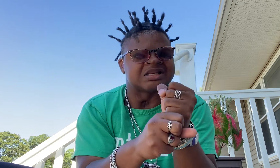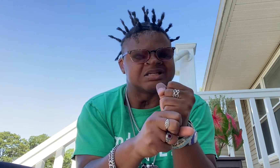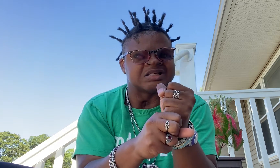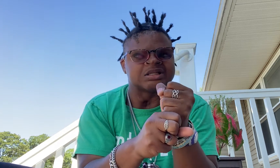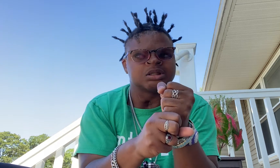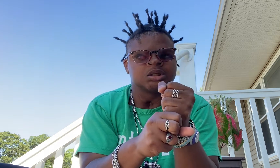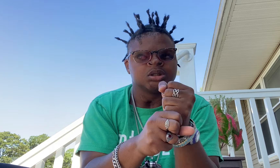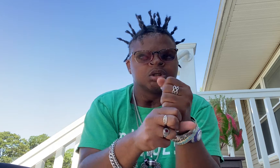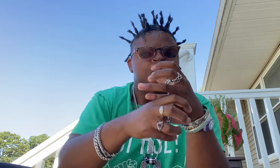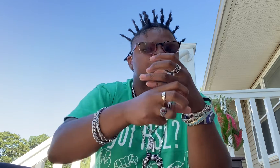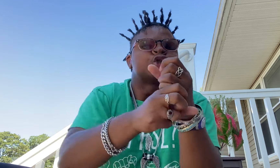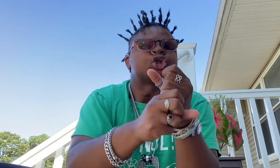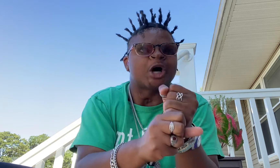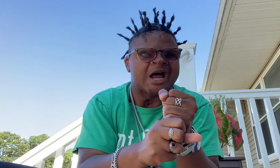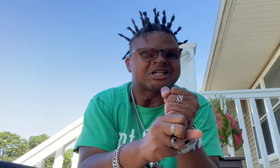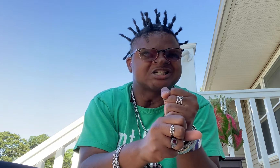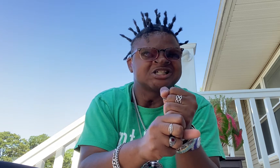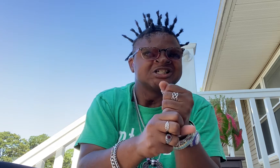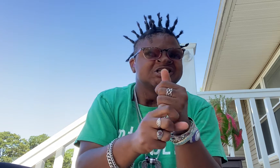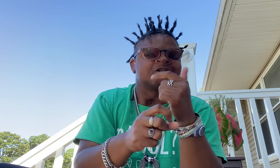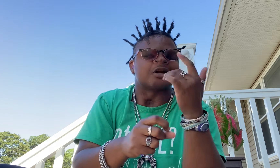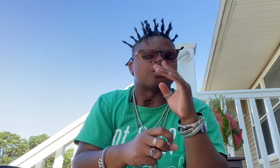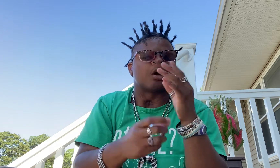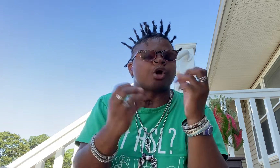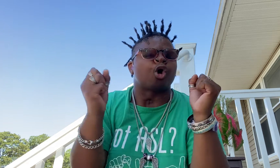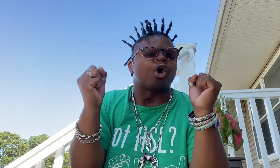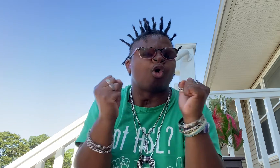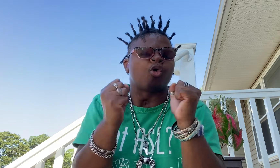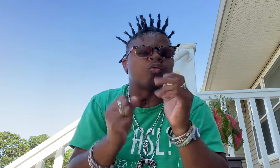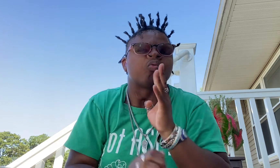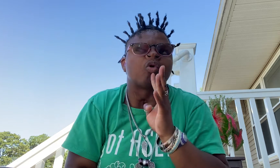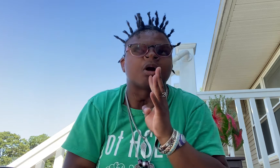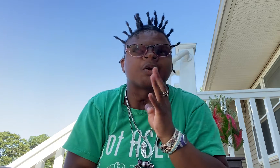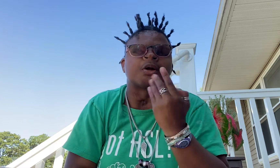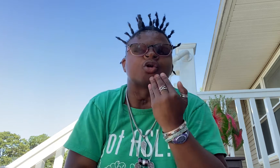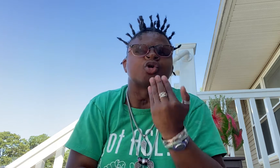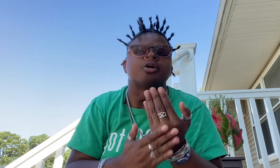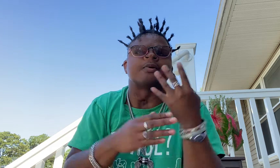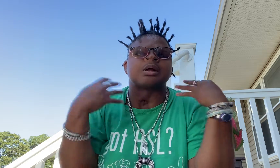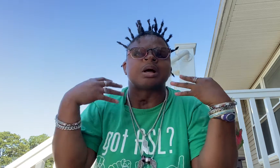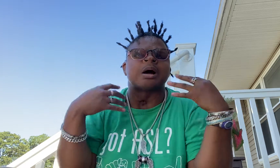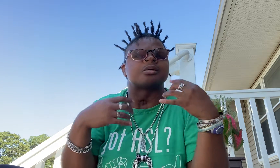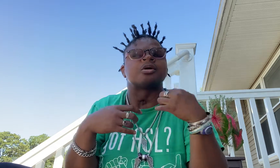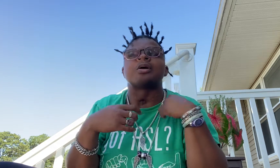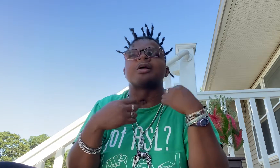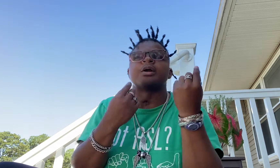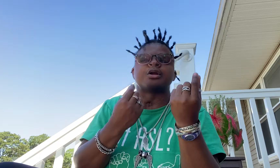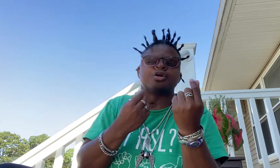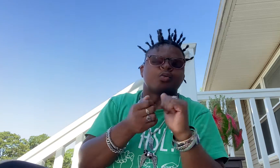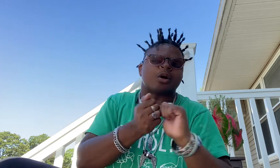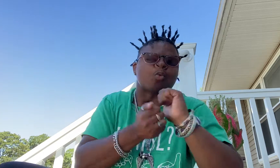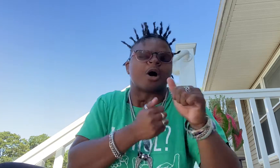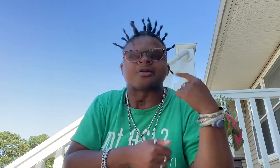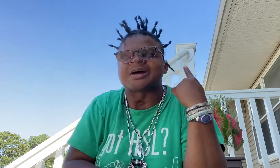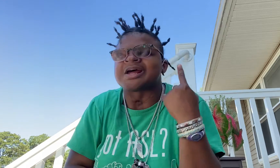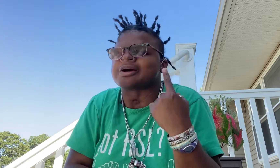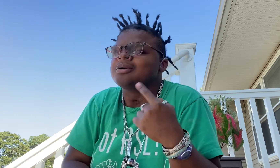condenses or contracts. So that's why cold water is good for your locks. So that's what I do when I wash my hair.